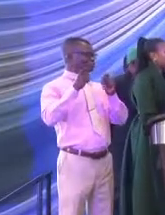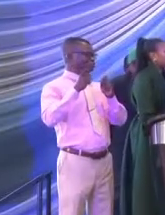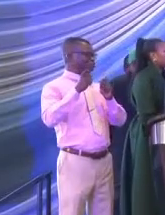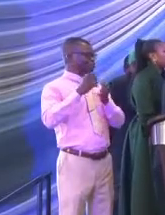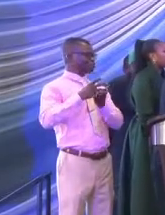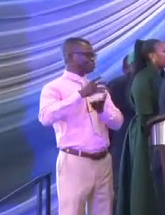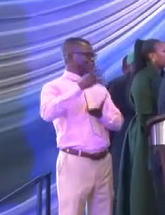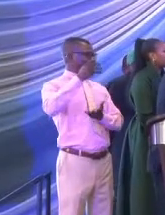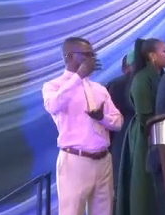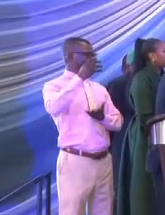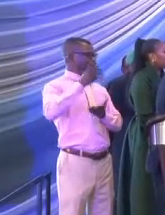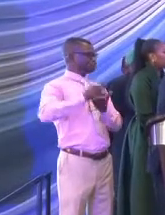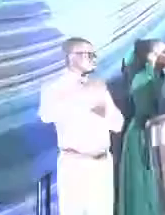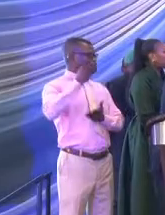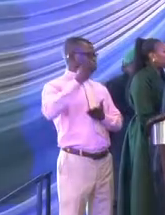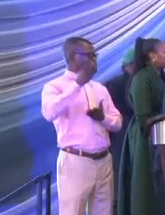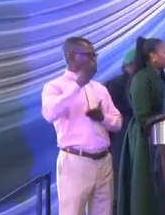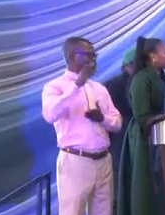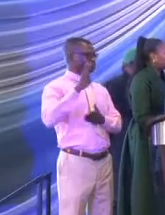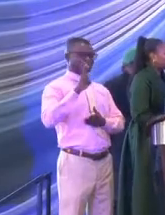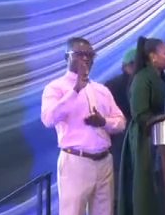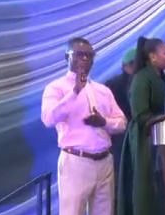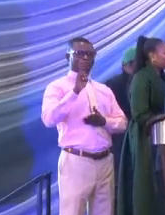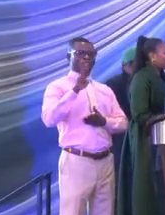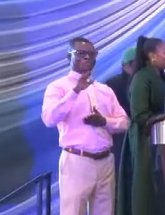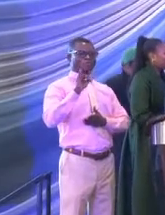to the first runner-up,